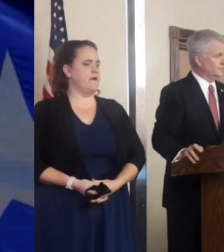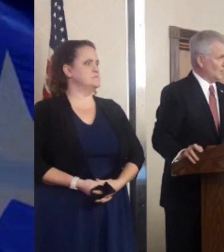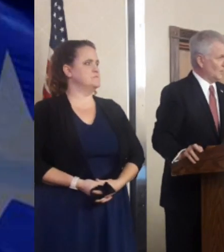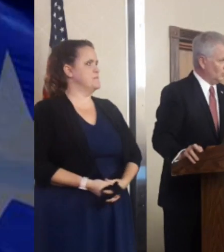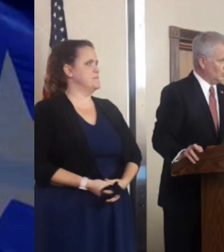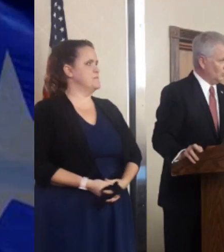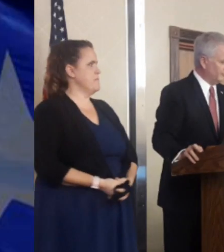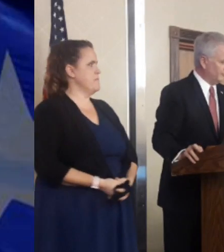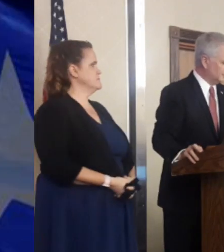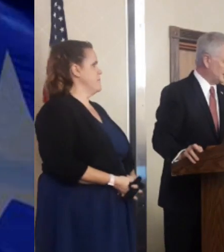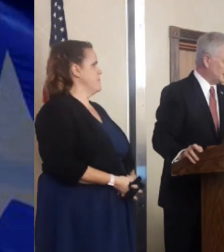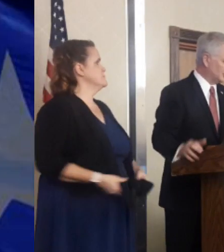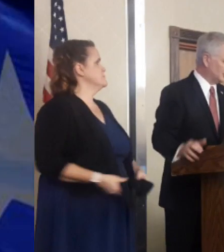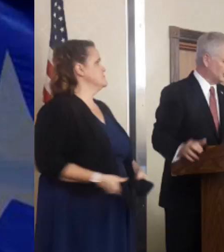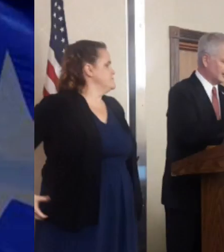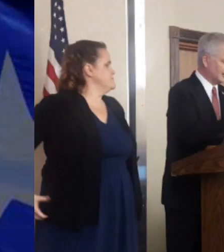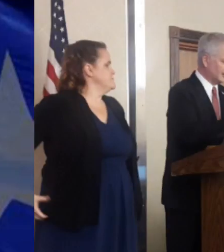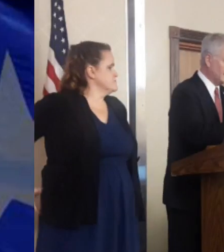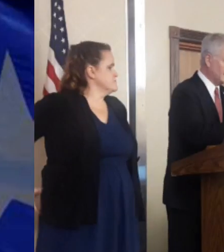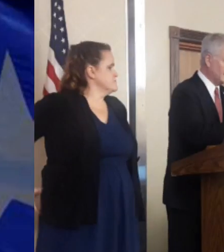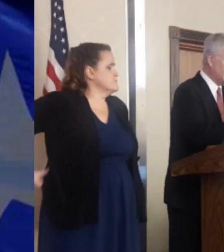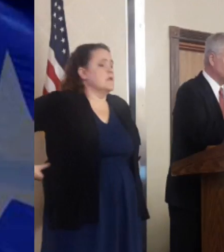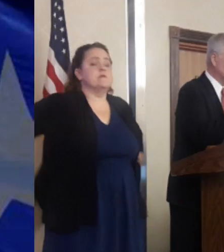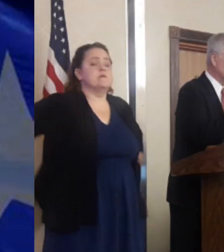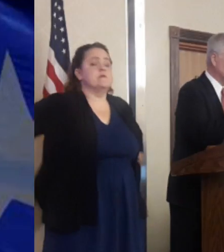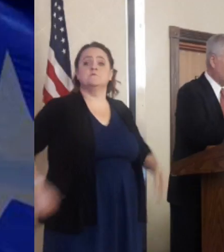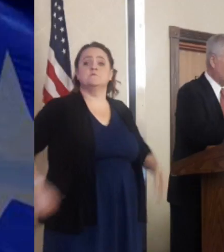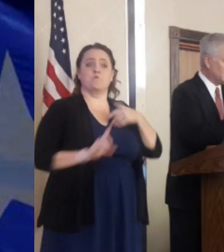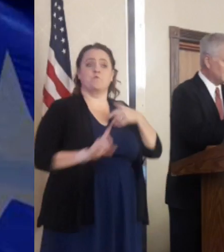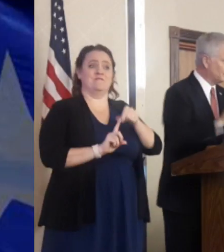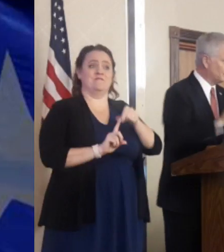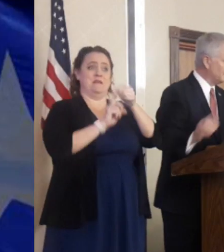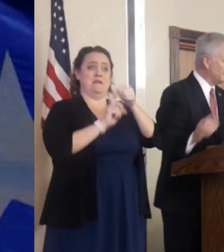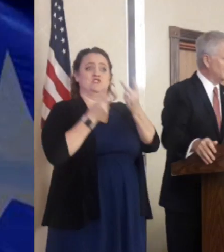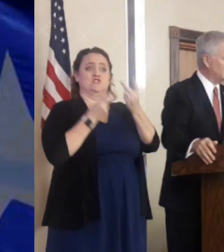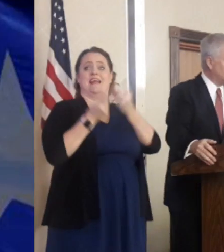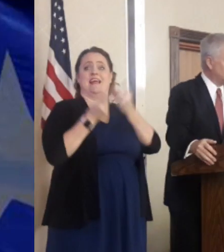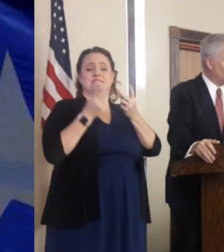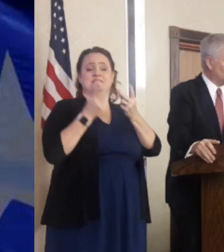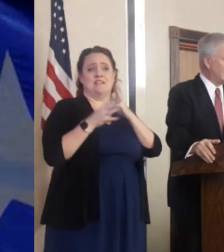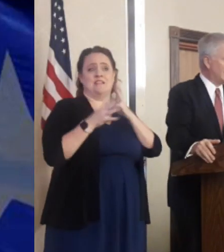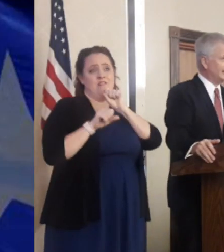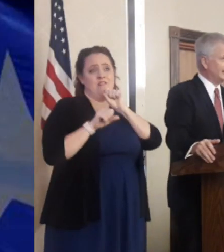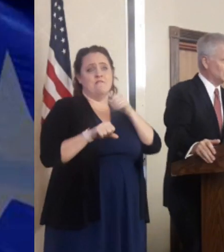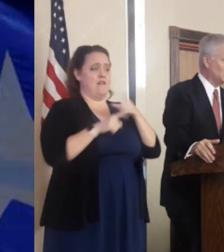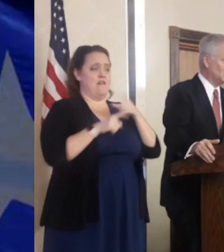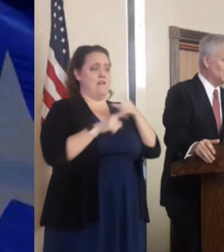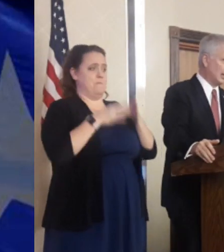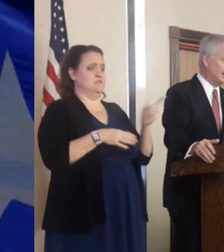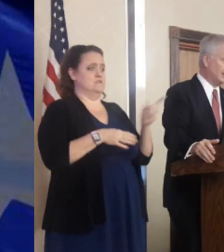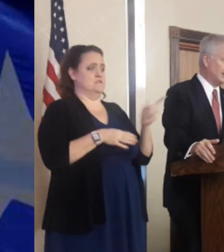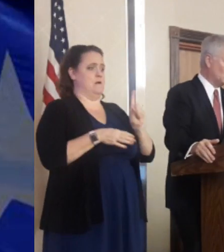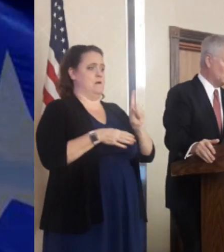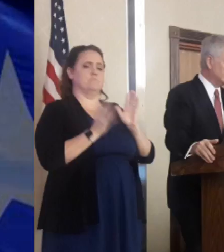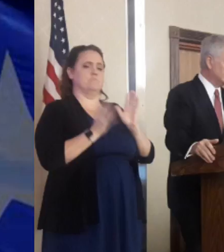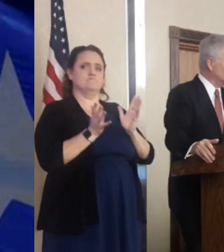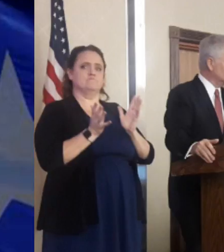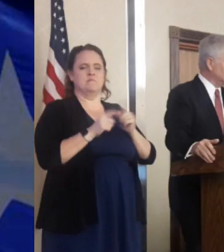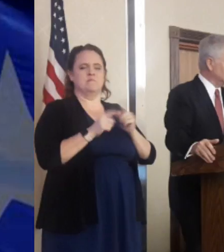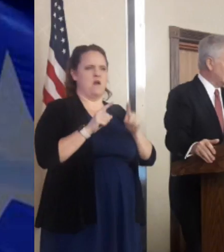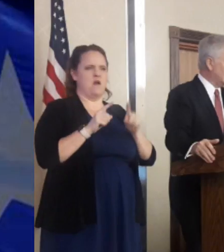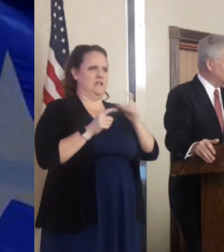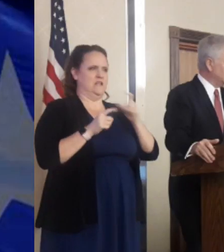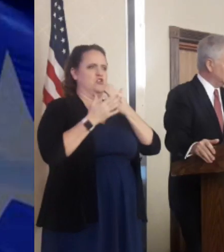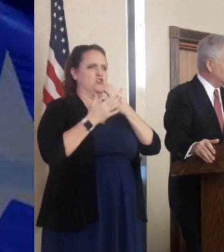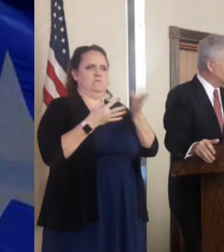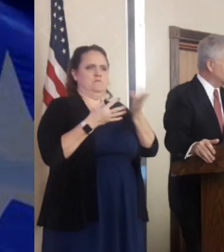We have a special guest I'd love to have chat with you for a minute, but we've got to get to a good breaking point, not in the